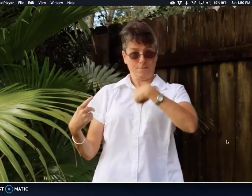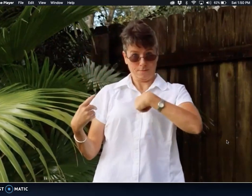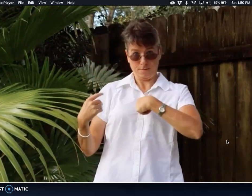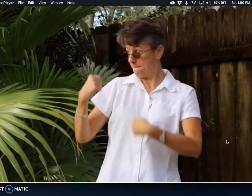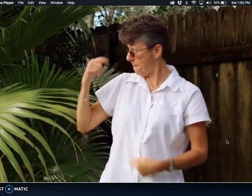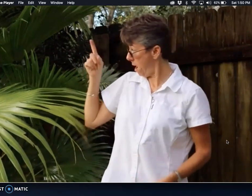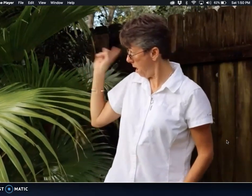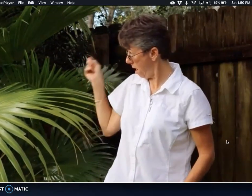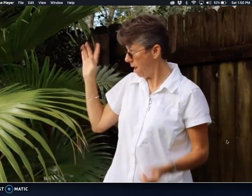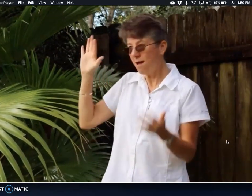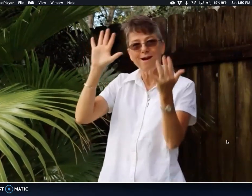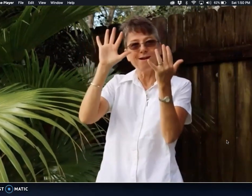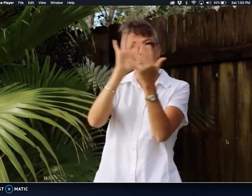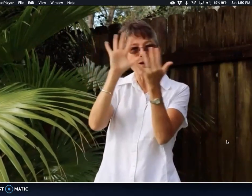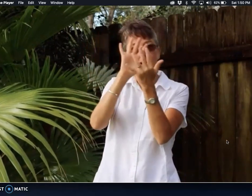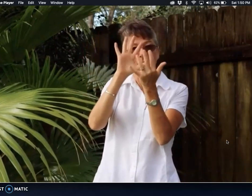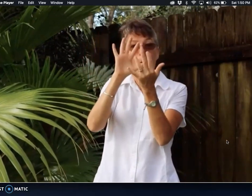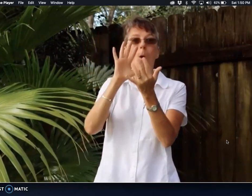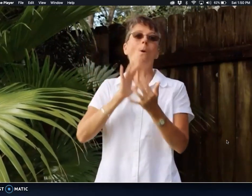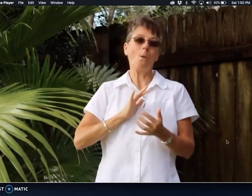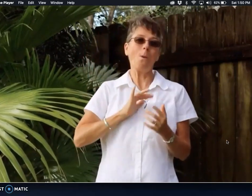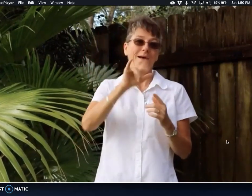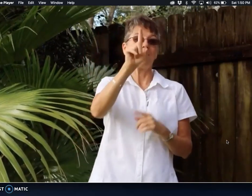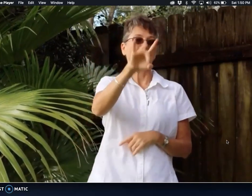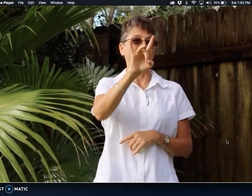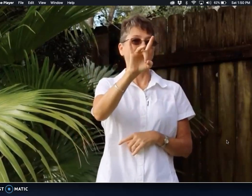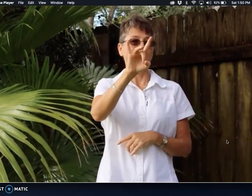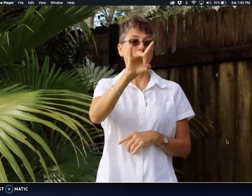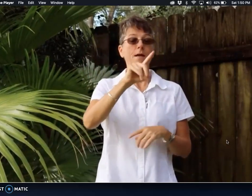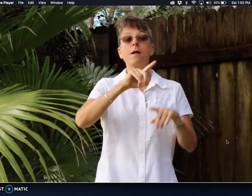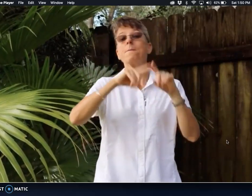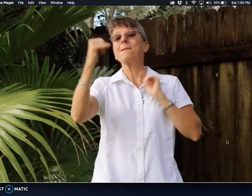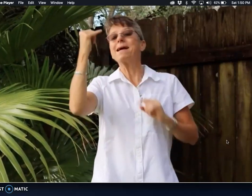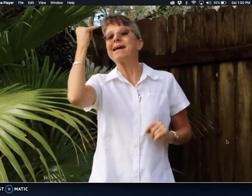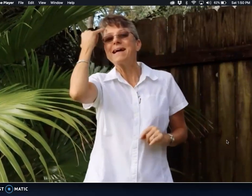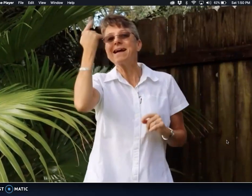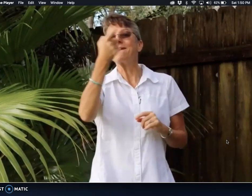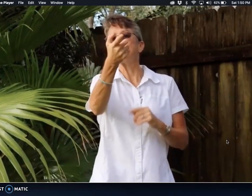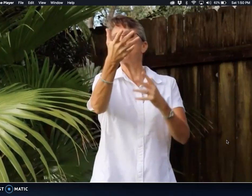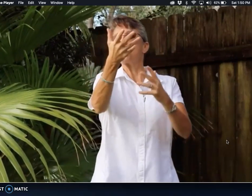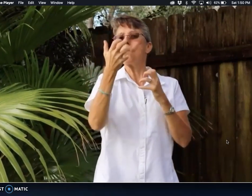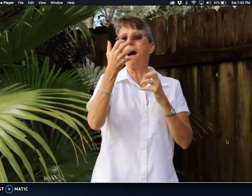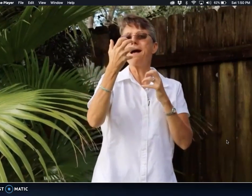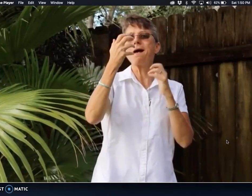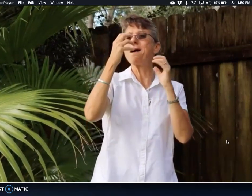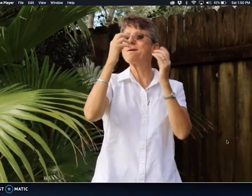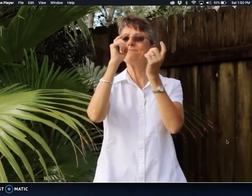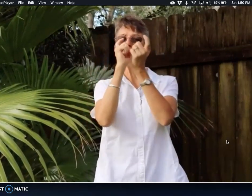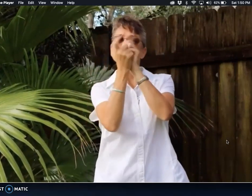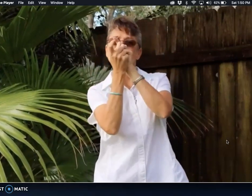you get a lot of light in the picture, but the background will be really blurry. That's what a 1.8 is. But